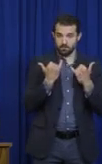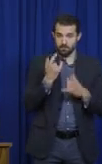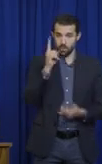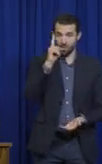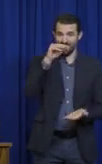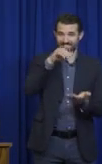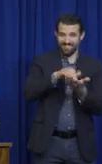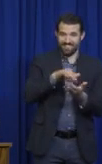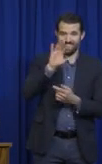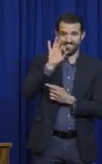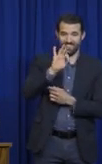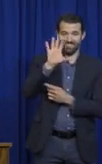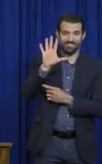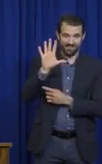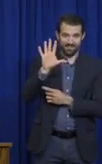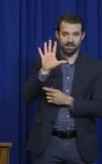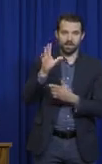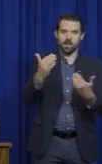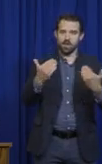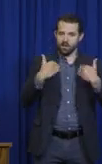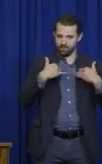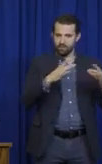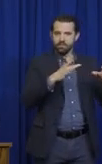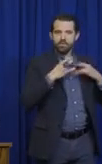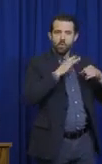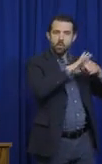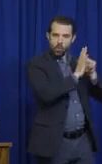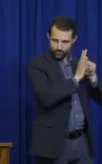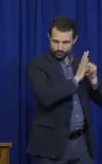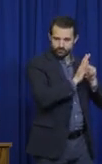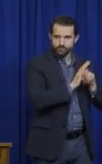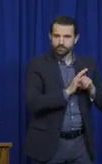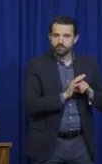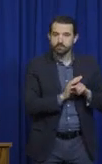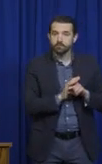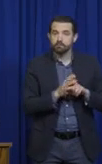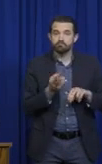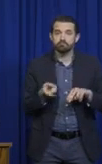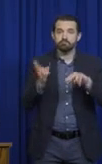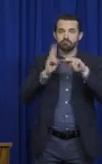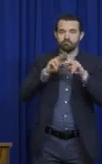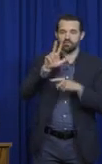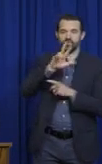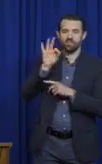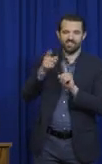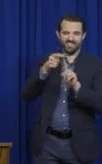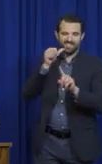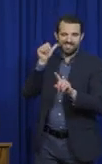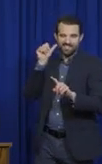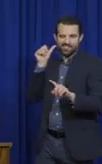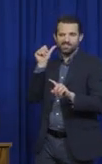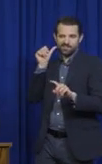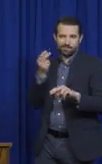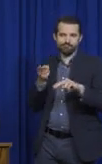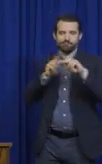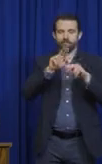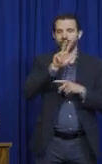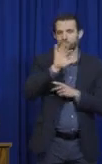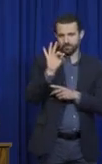1,095 cases of coronavirus. That's an increase of 39 cases since yesterday.